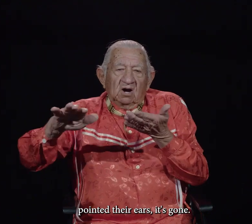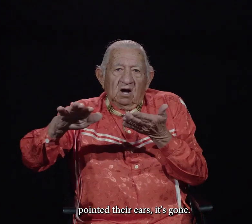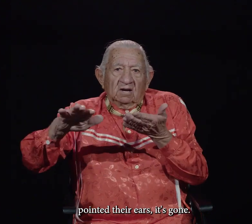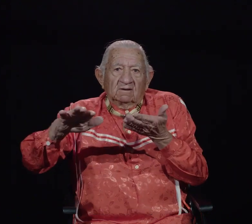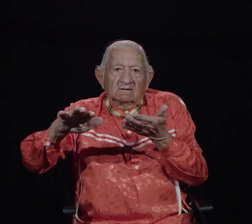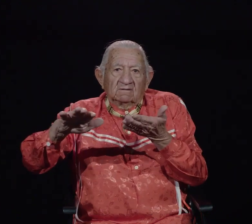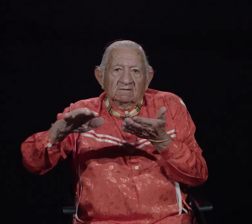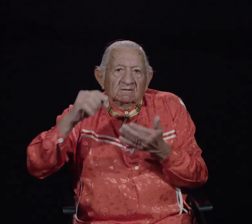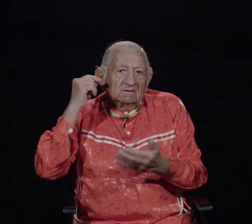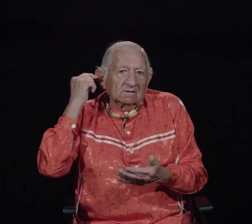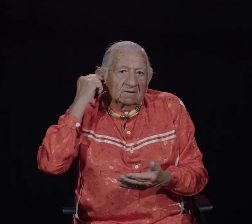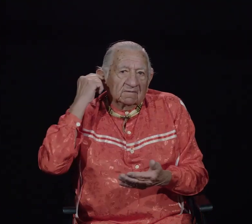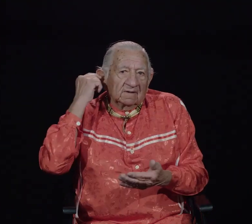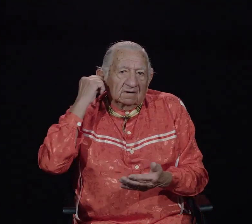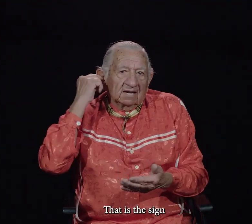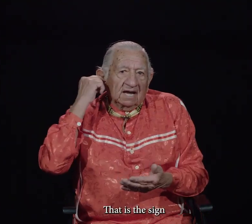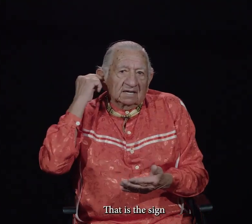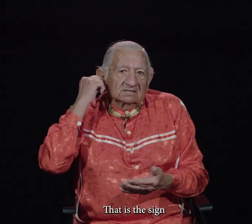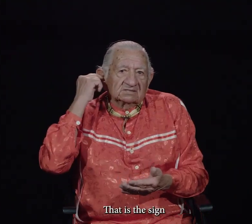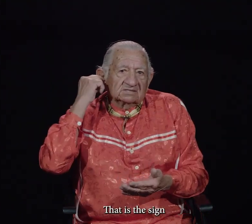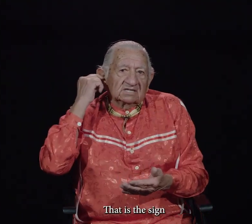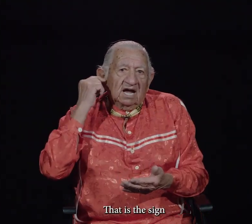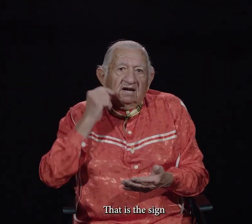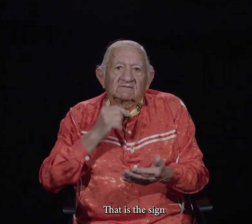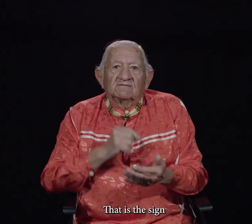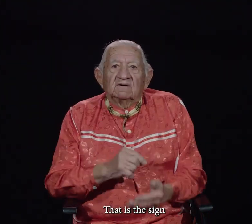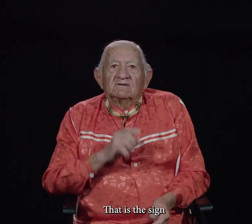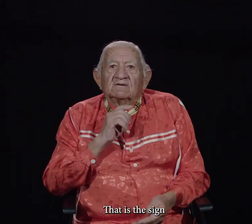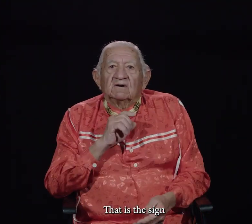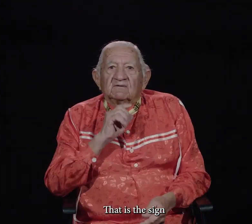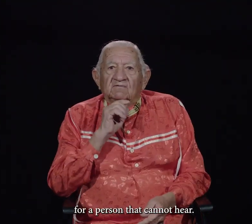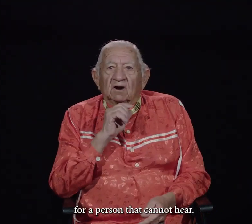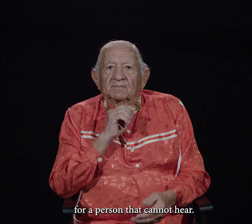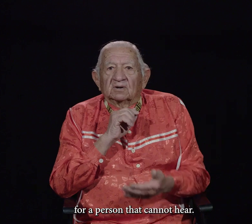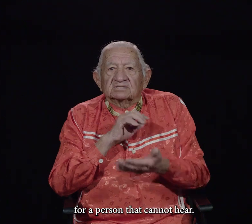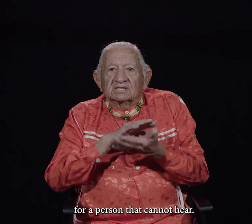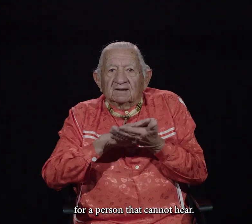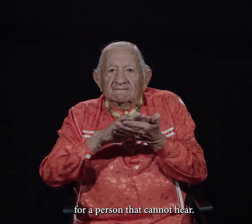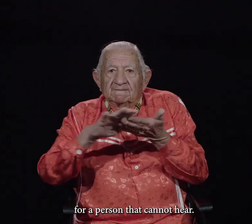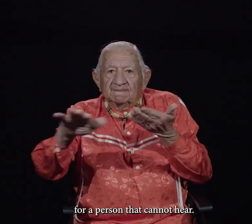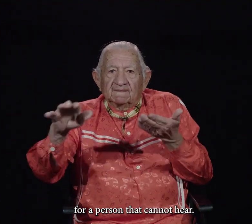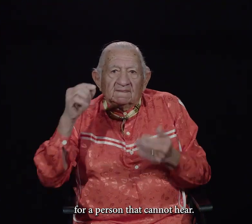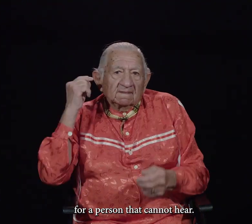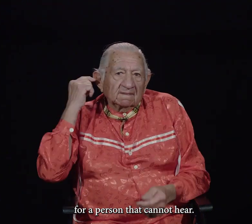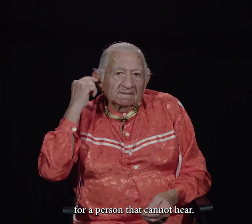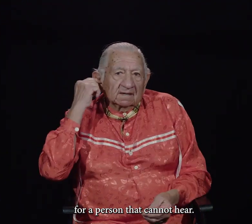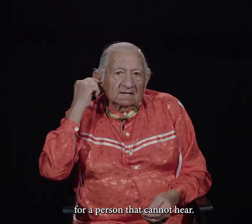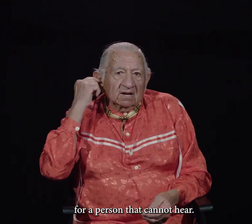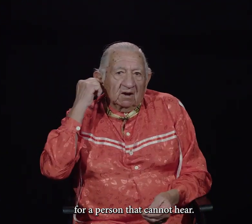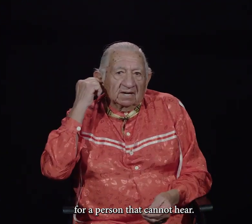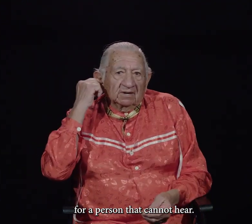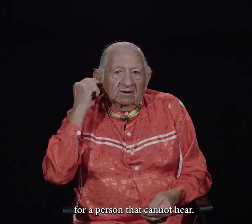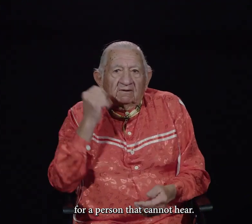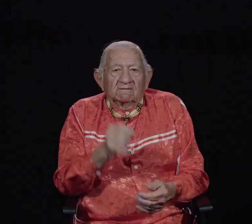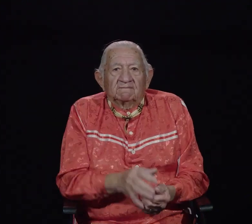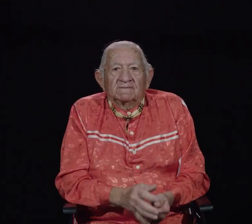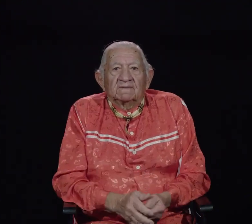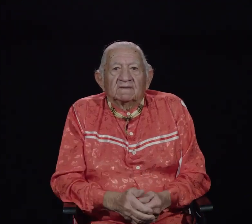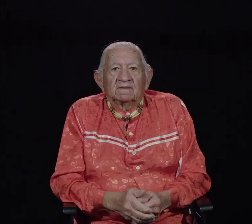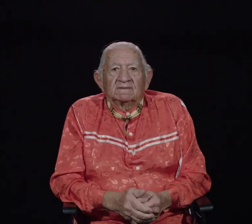gone. That is the sign for a person that cannot hear,